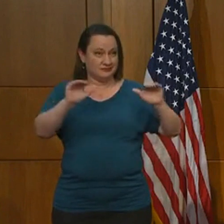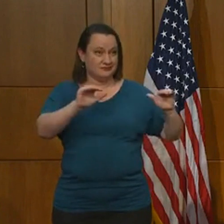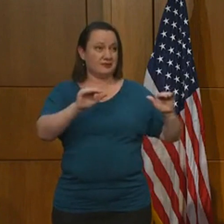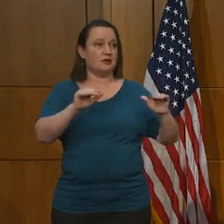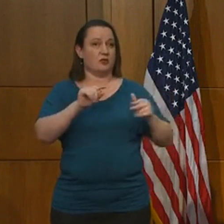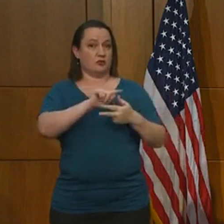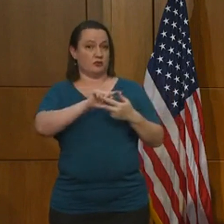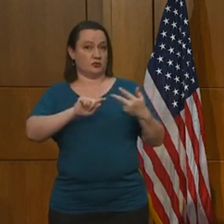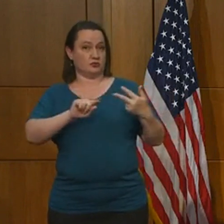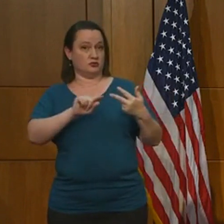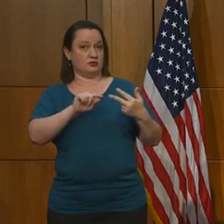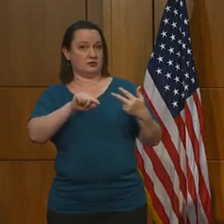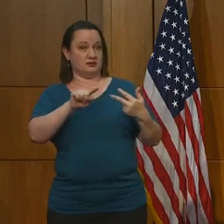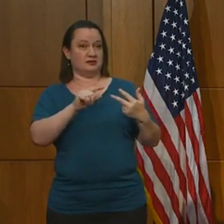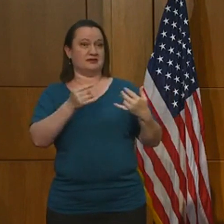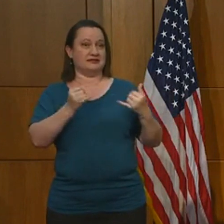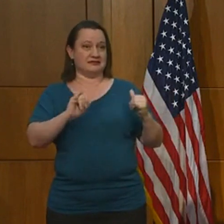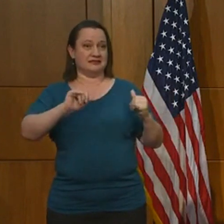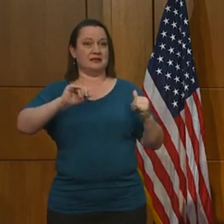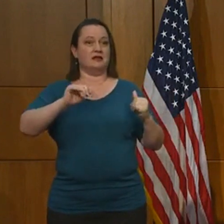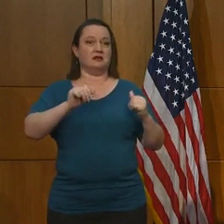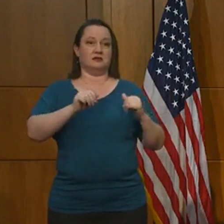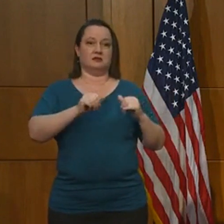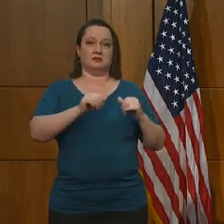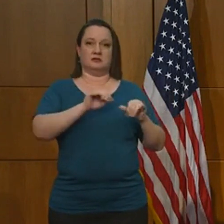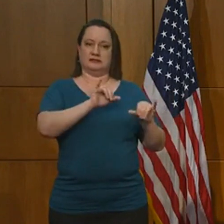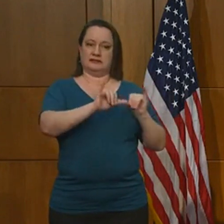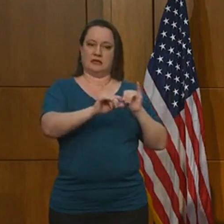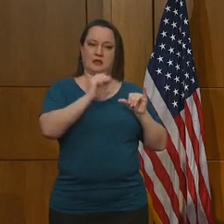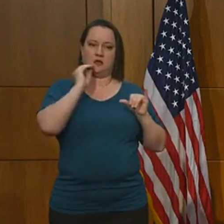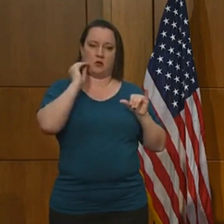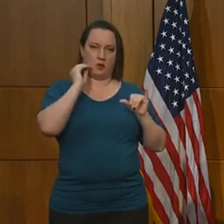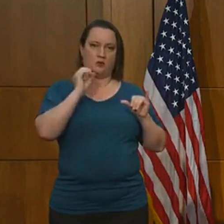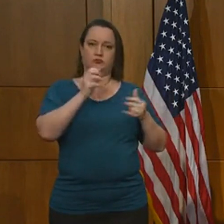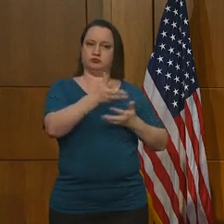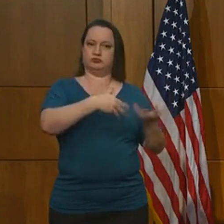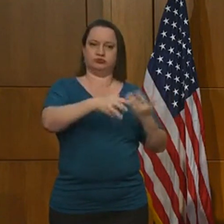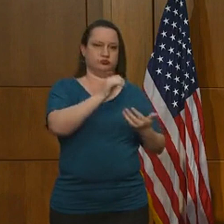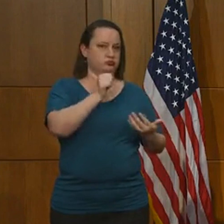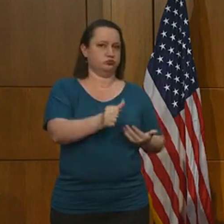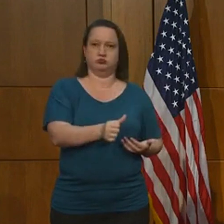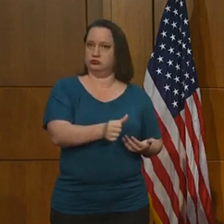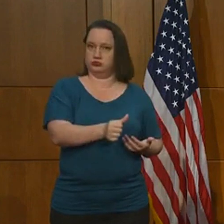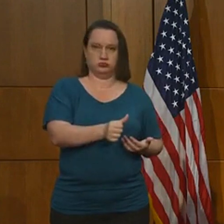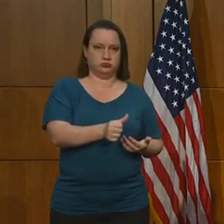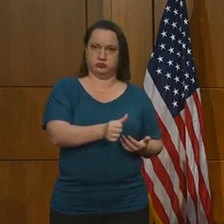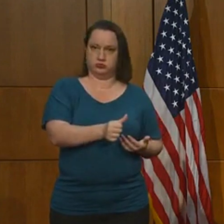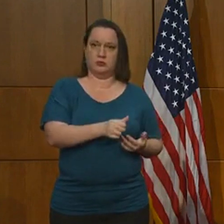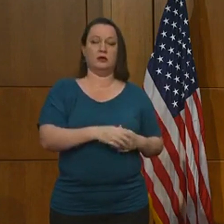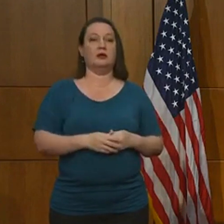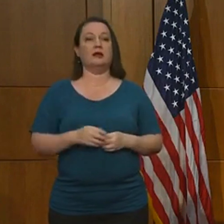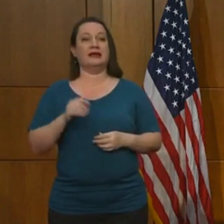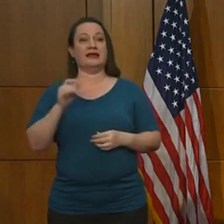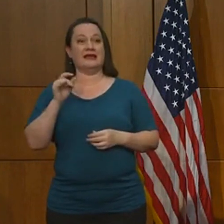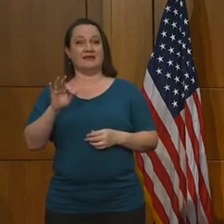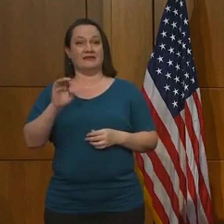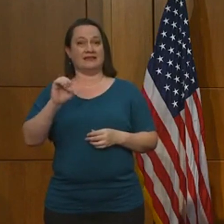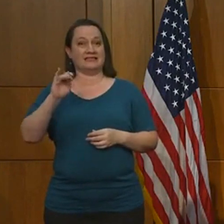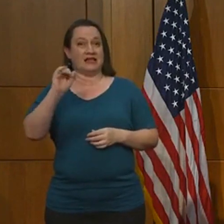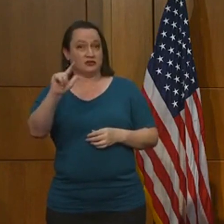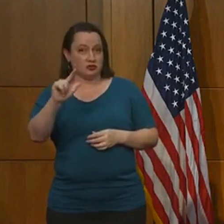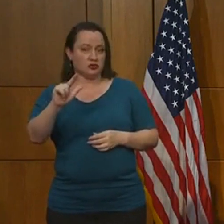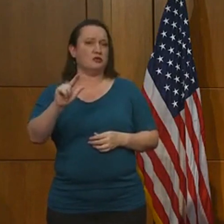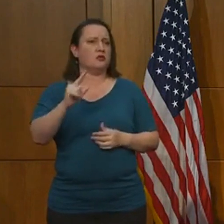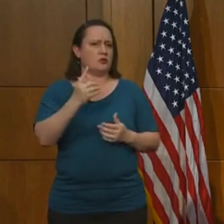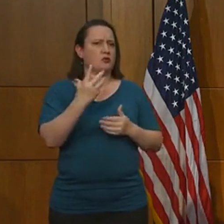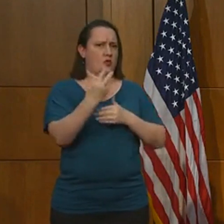three areas that we refer to are still under the stay-at-home order. So unless it's essential that they